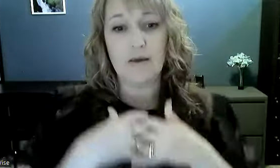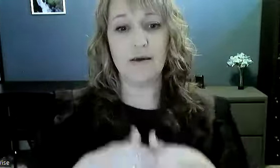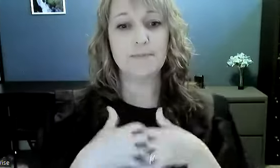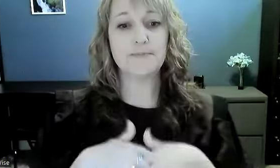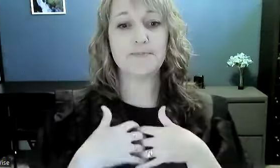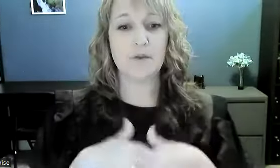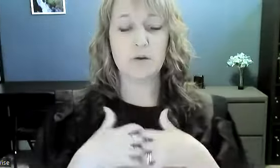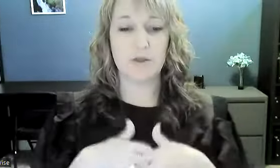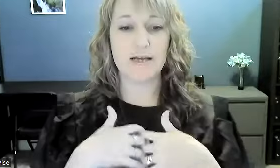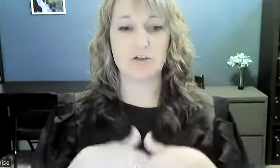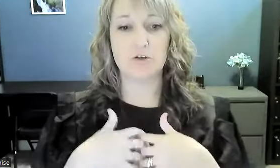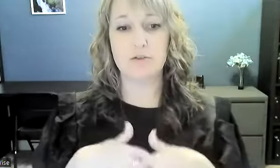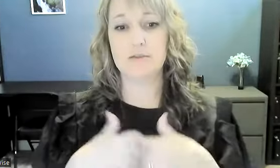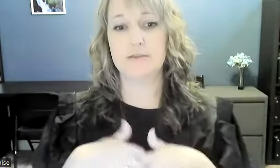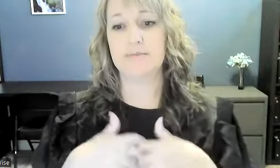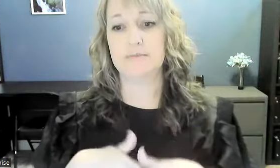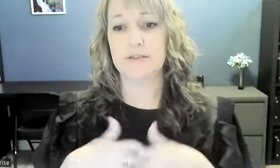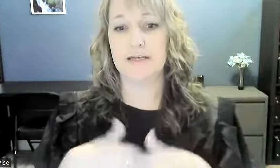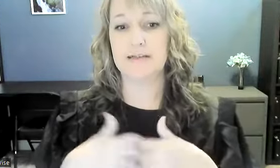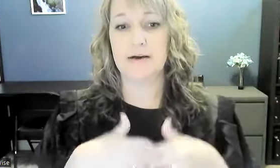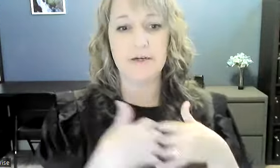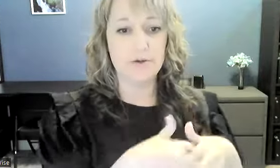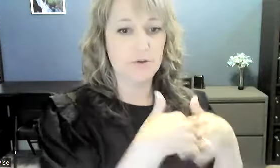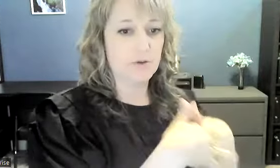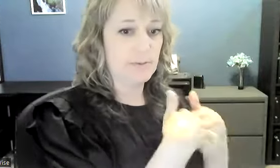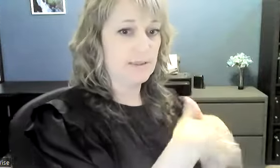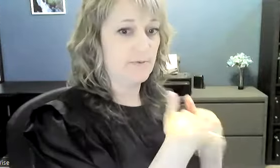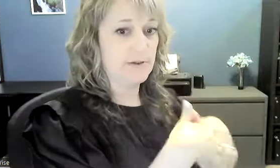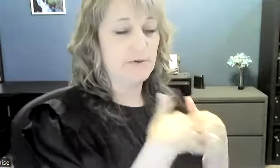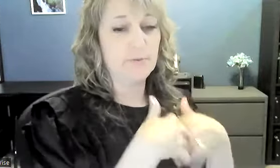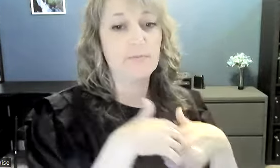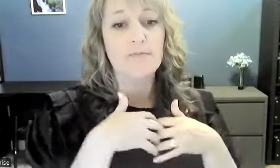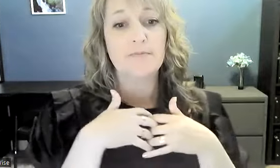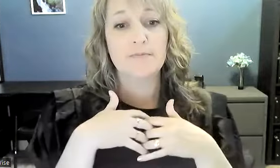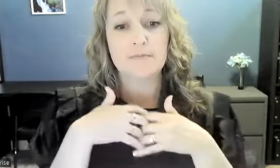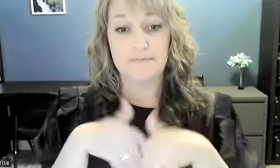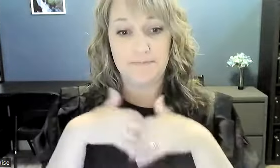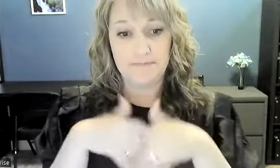Okay, relax your shoulders. Signs out here in neutral space in front of you.